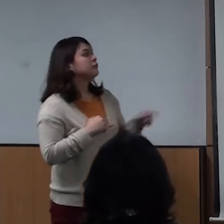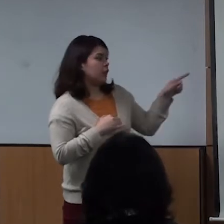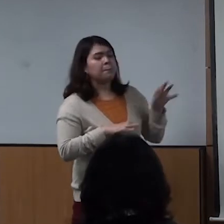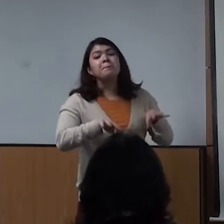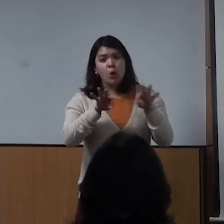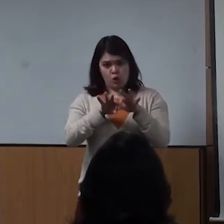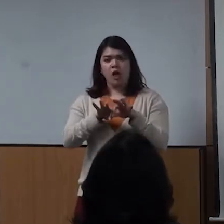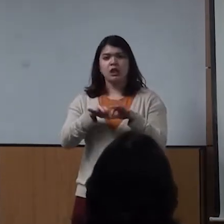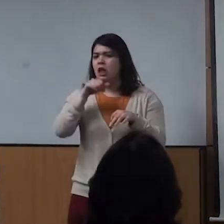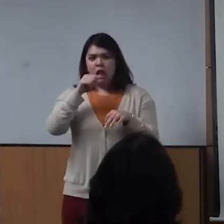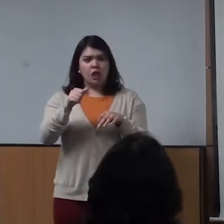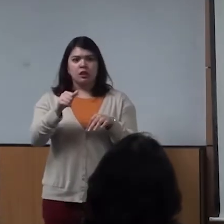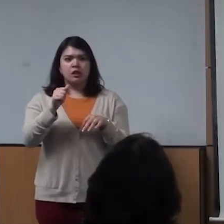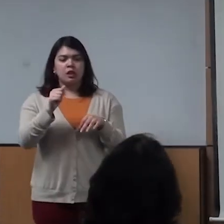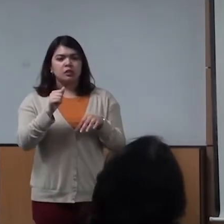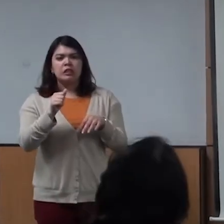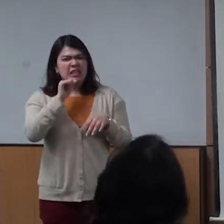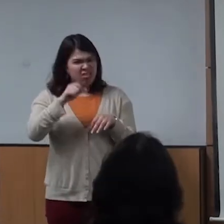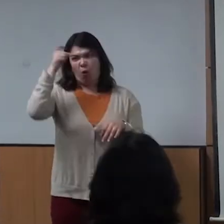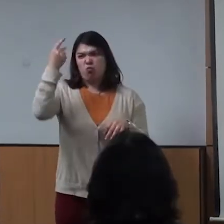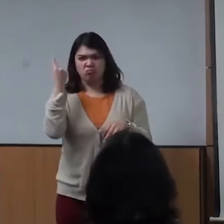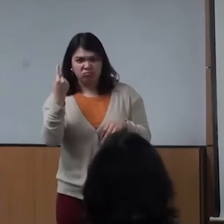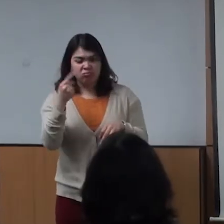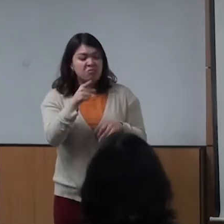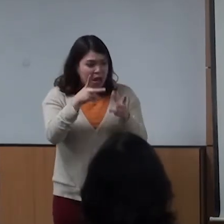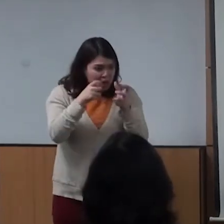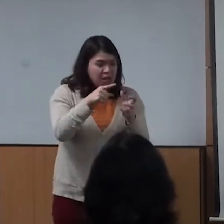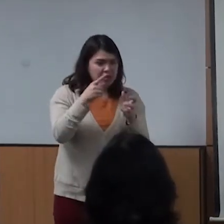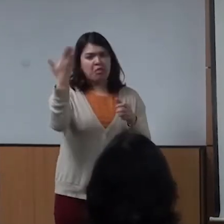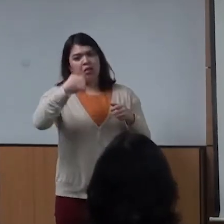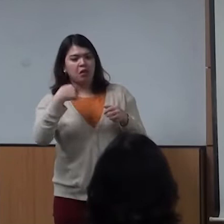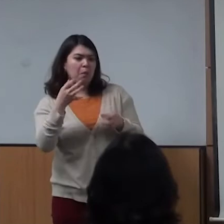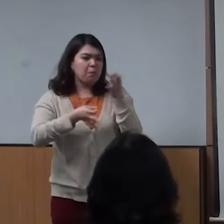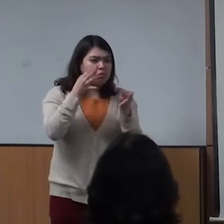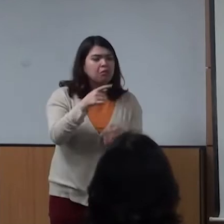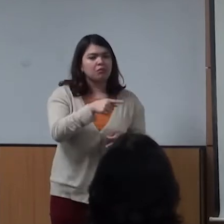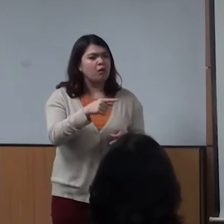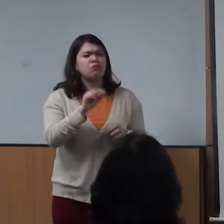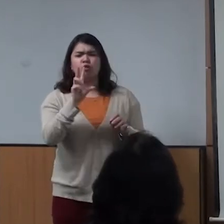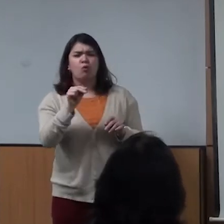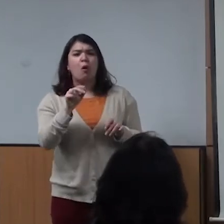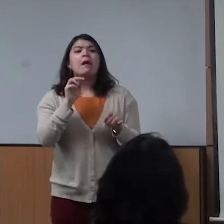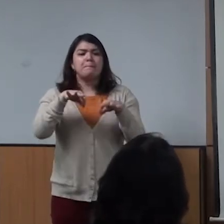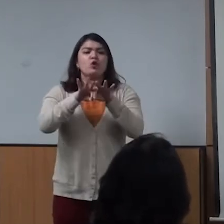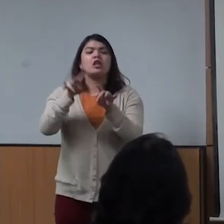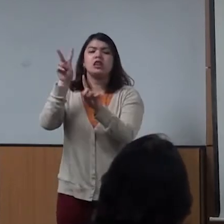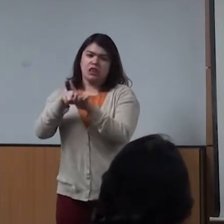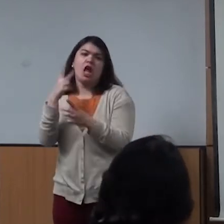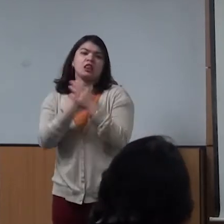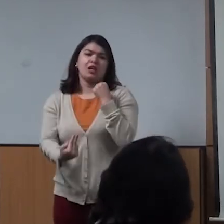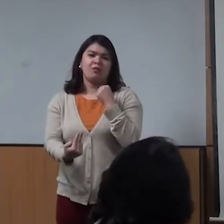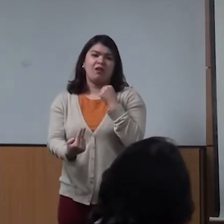it's important that we do not just end with knowledge-based. So it's important that we have the application